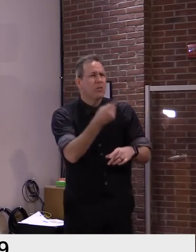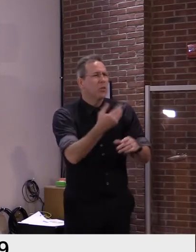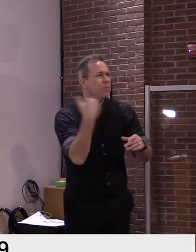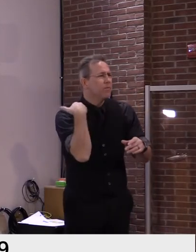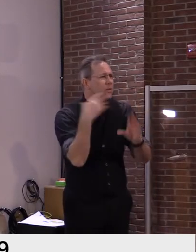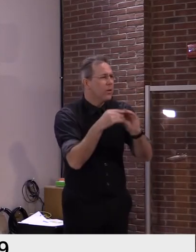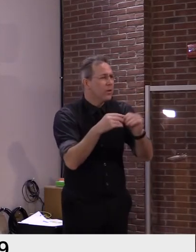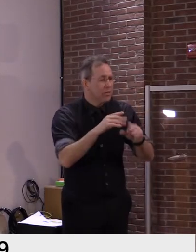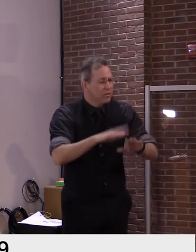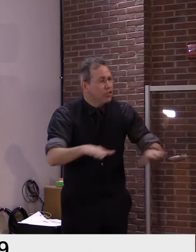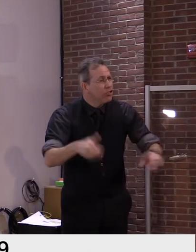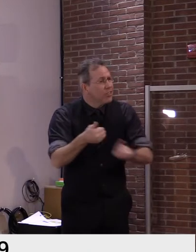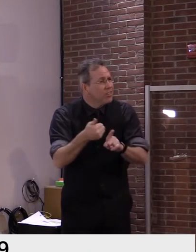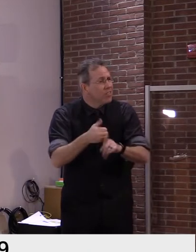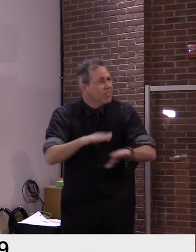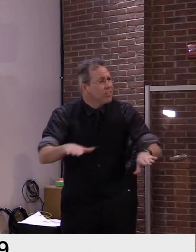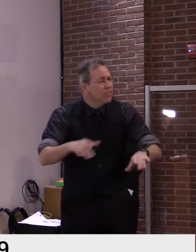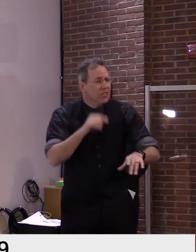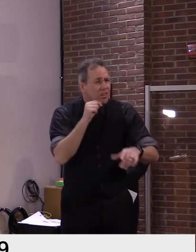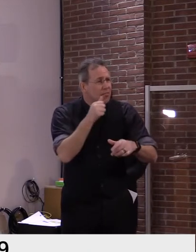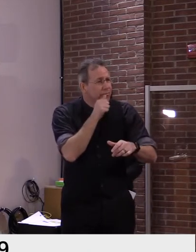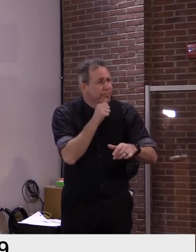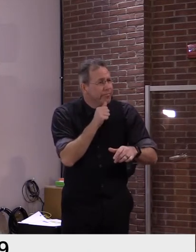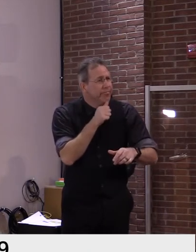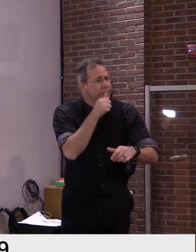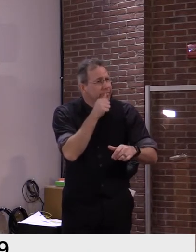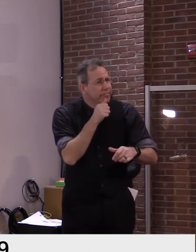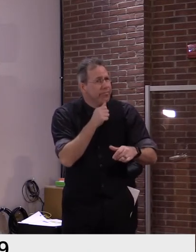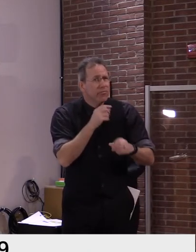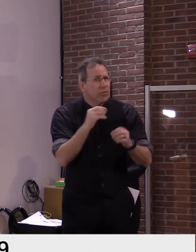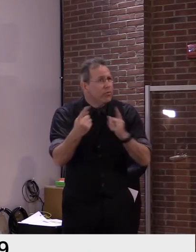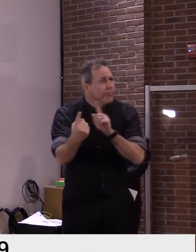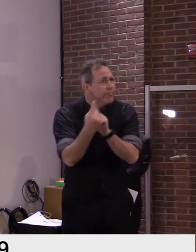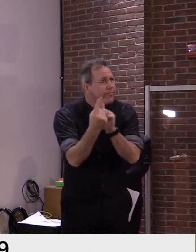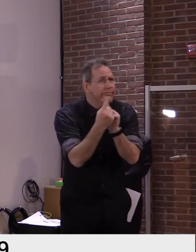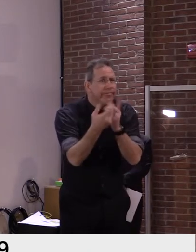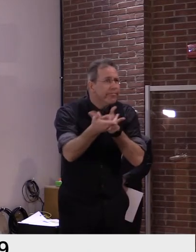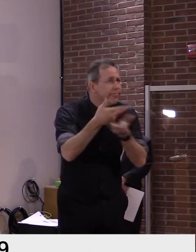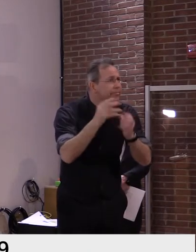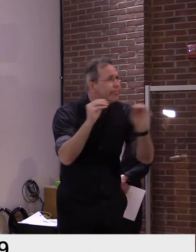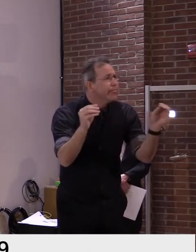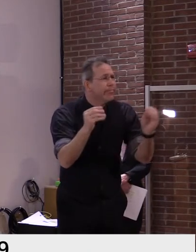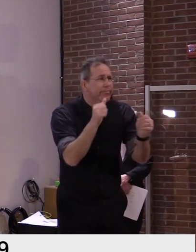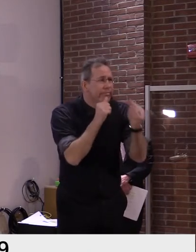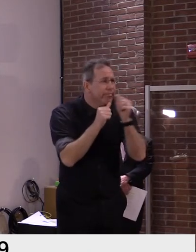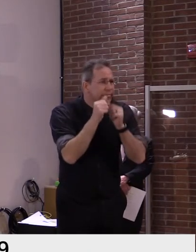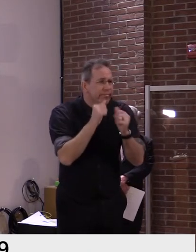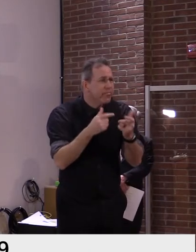back into in-person instruction. One of the challenges, one of the large obstacles in the way,